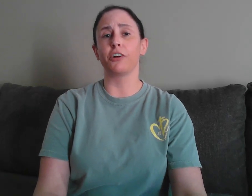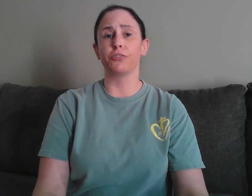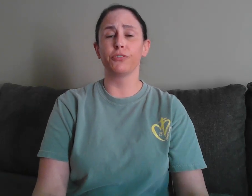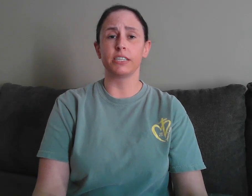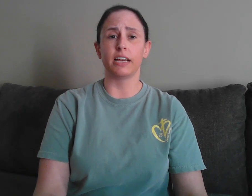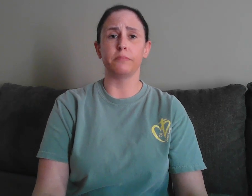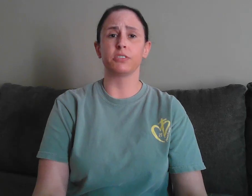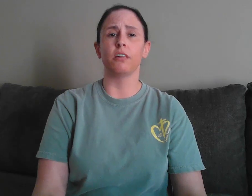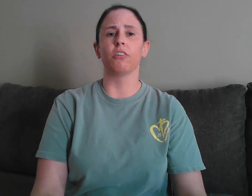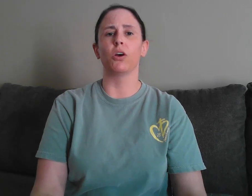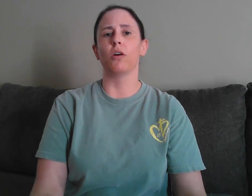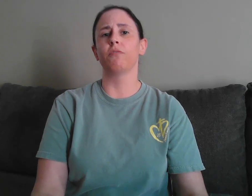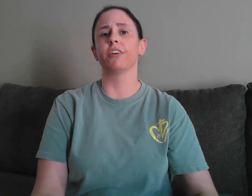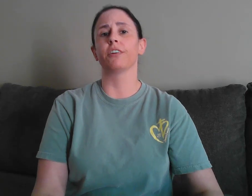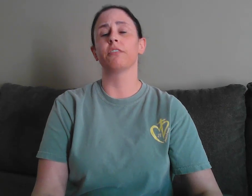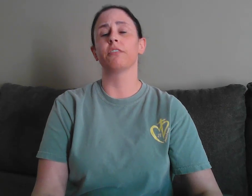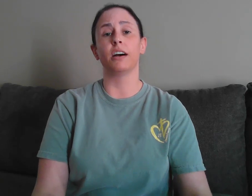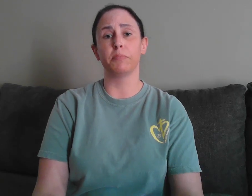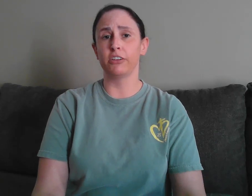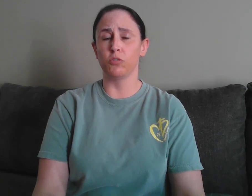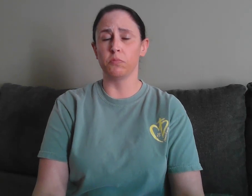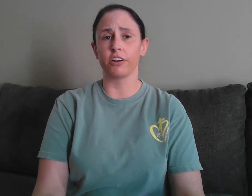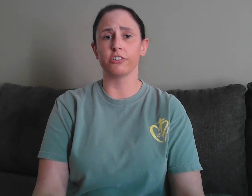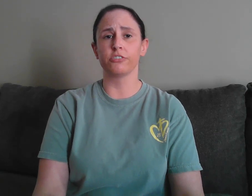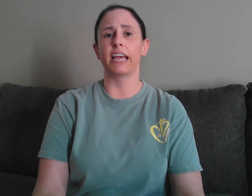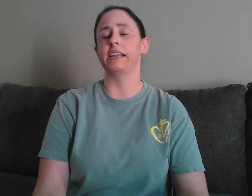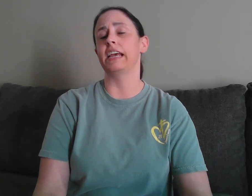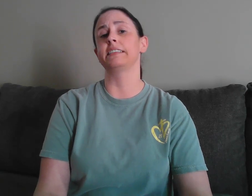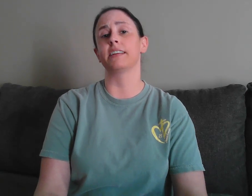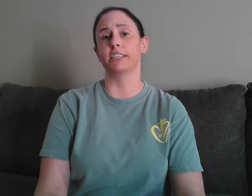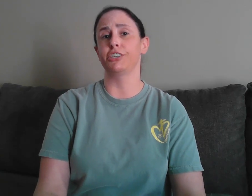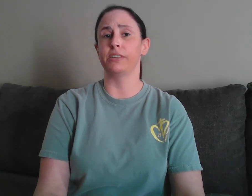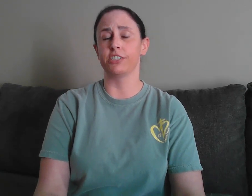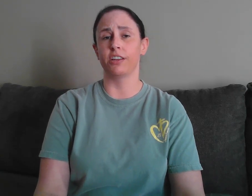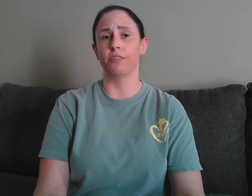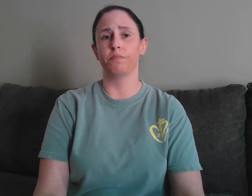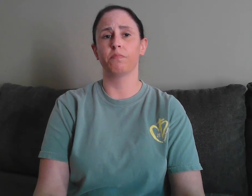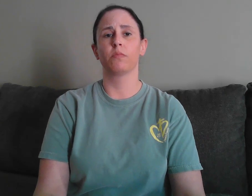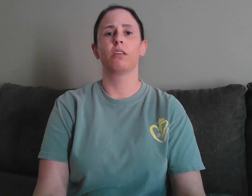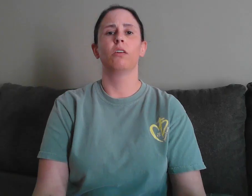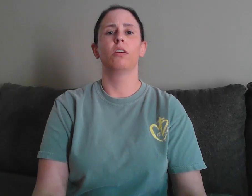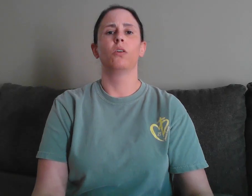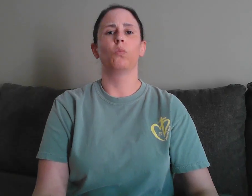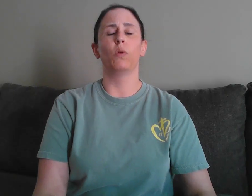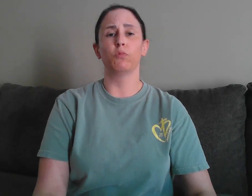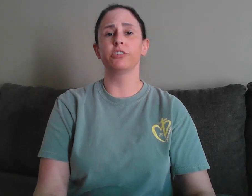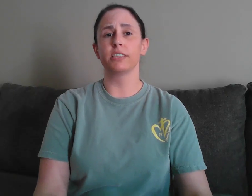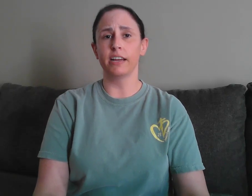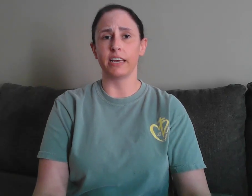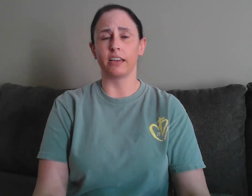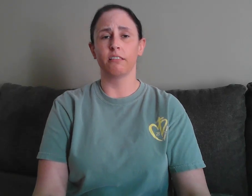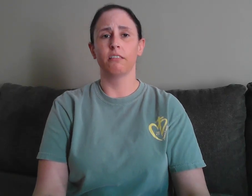go through the types, I'll go over non-manual markers and any signs you need to know. When we're signing,